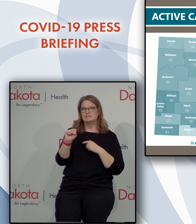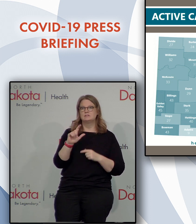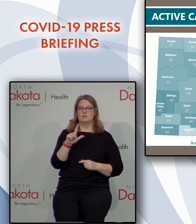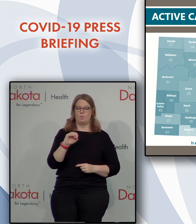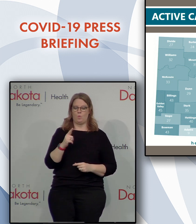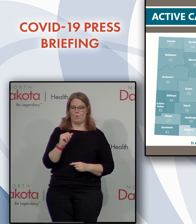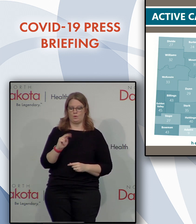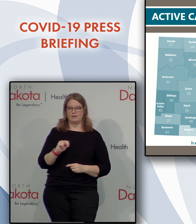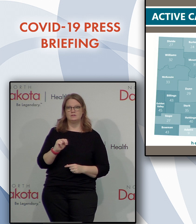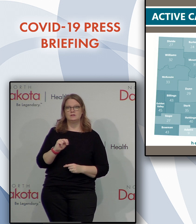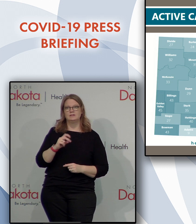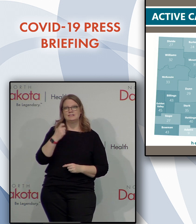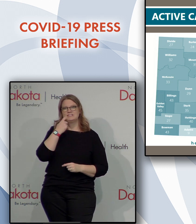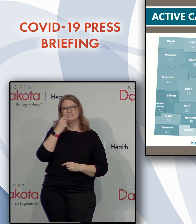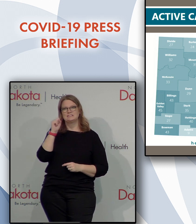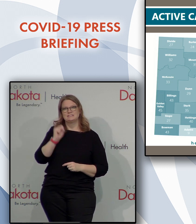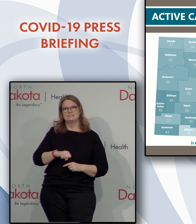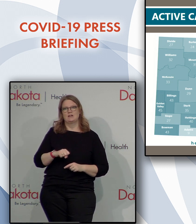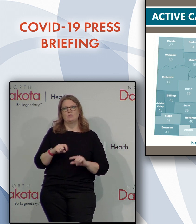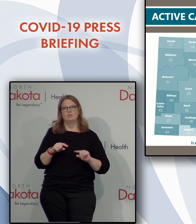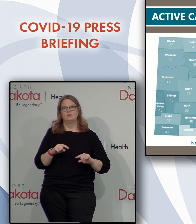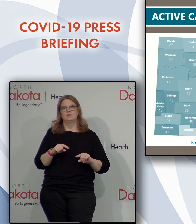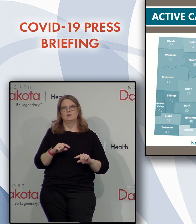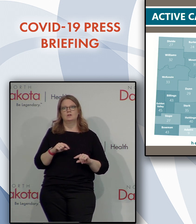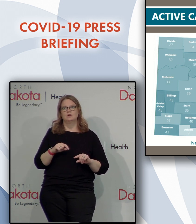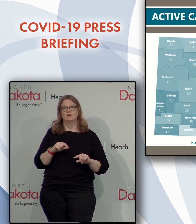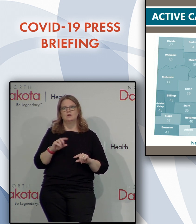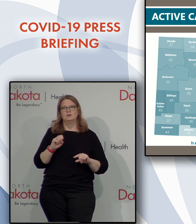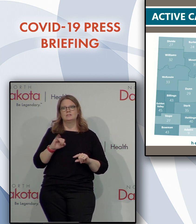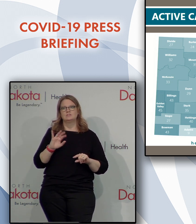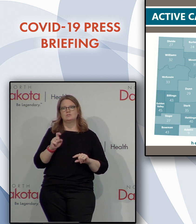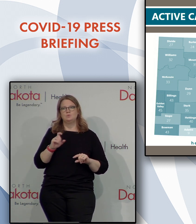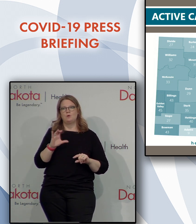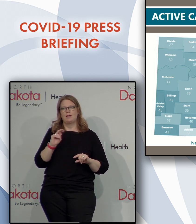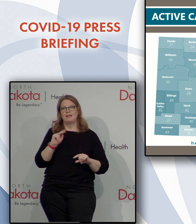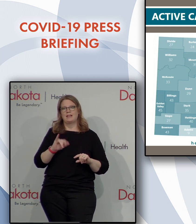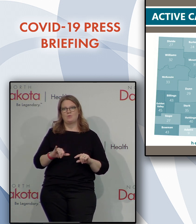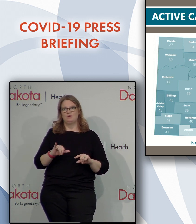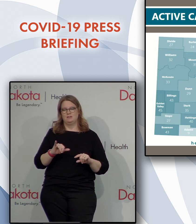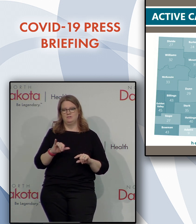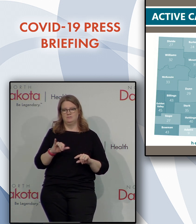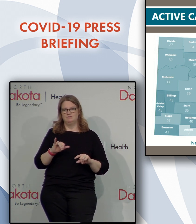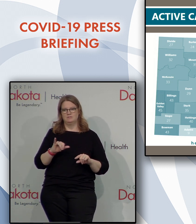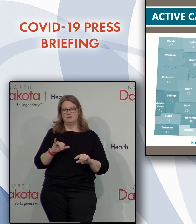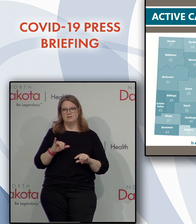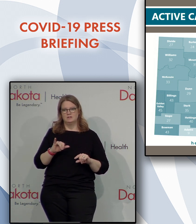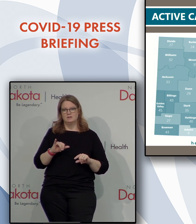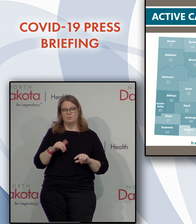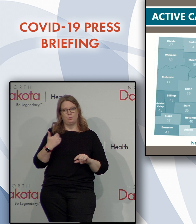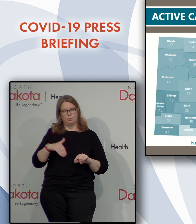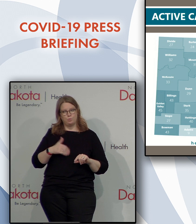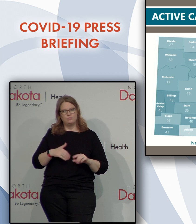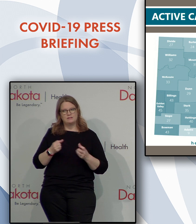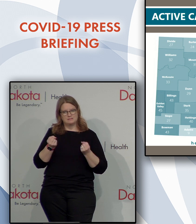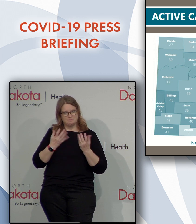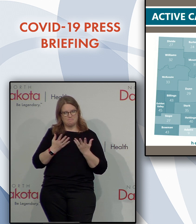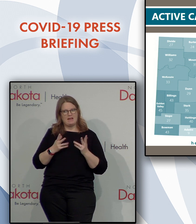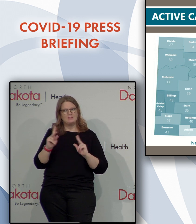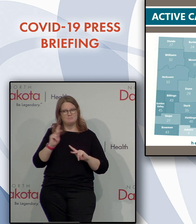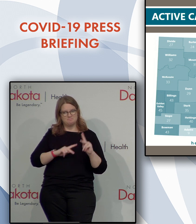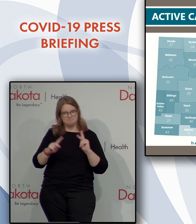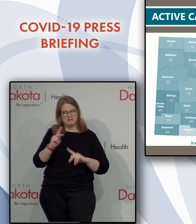and just south of Stutzman County, and then of course Sioux County, areas of higher prevalence. And again, so